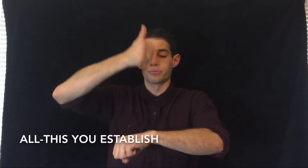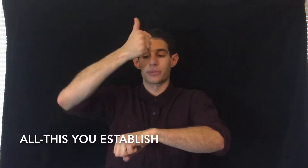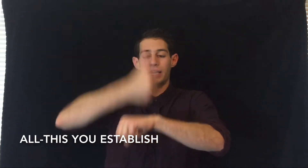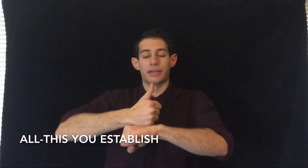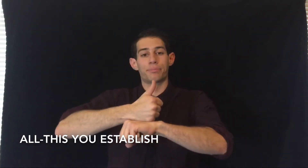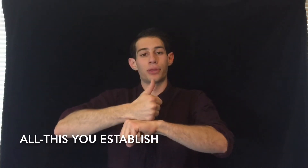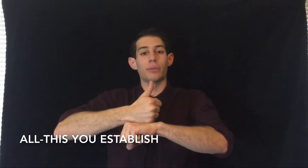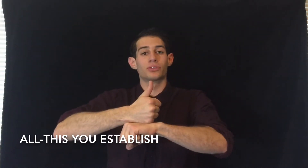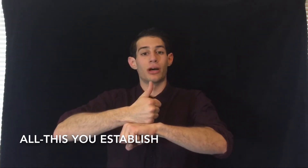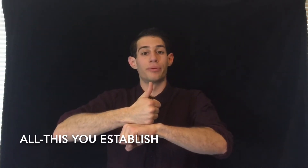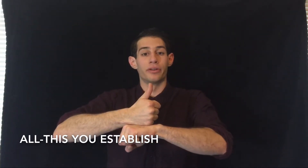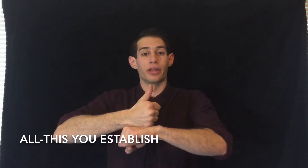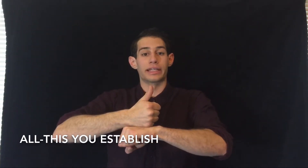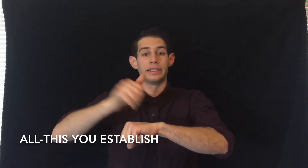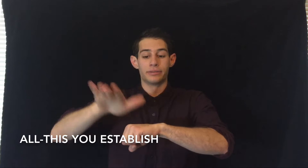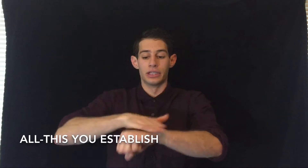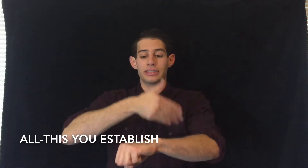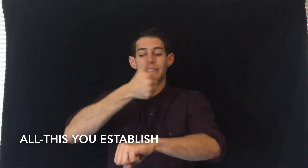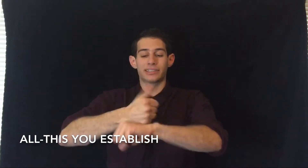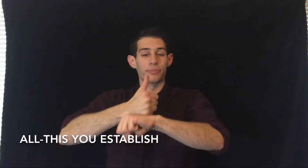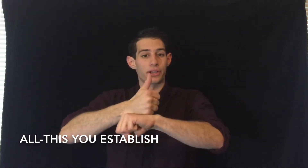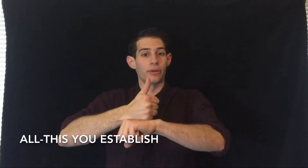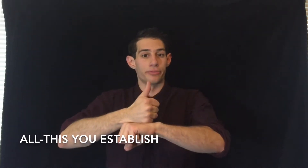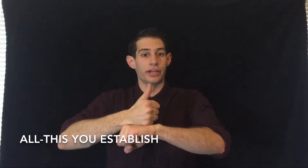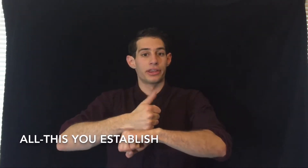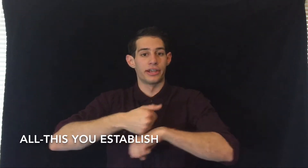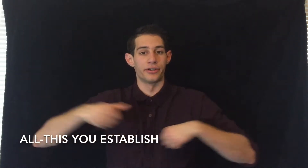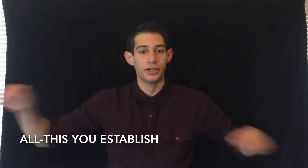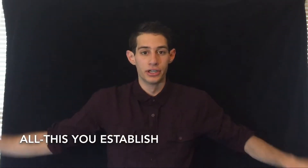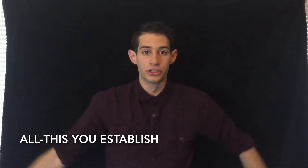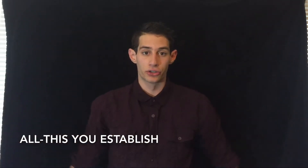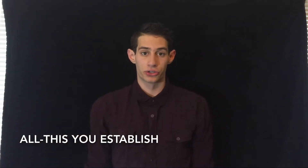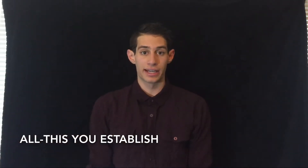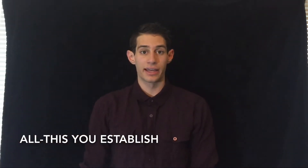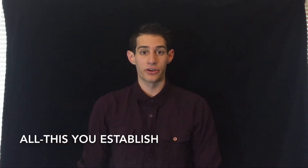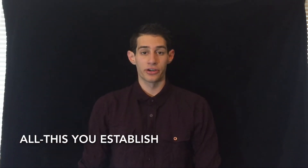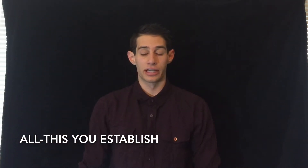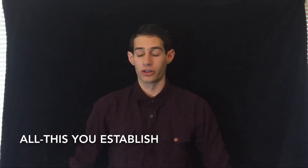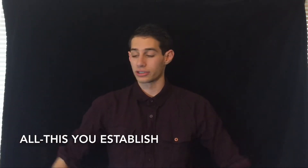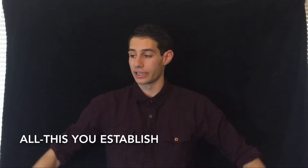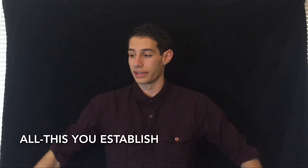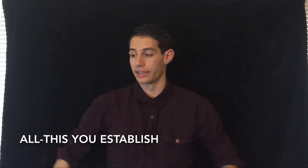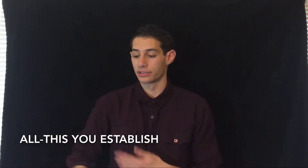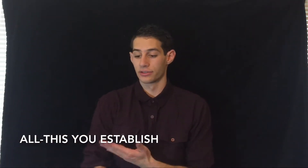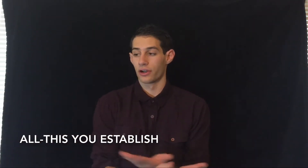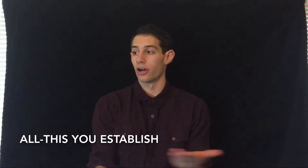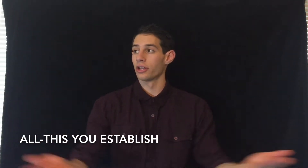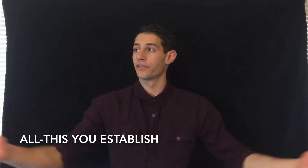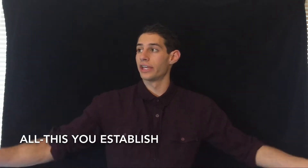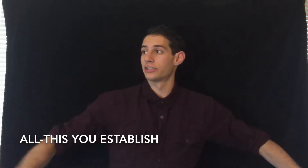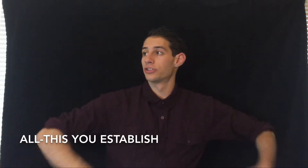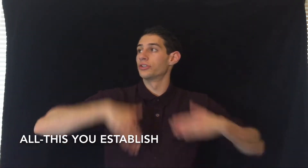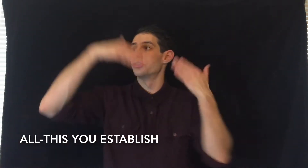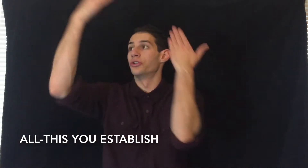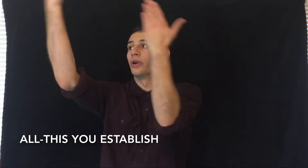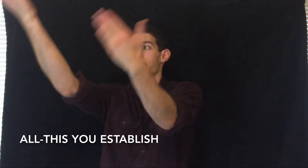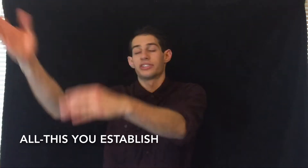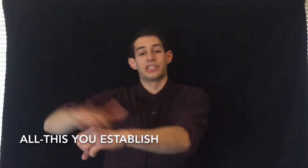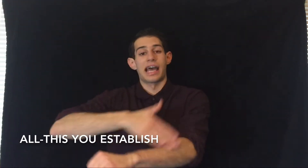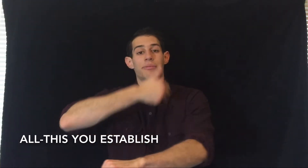up kind of plops up it, like he set something up right there. So together, it looks like this. All of this you have